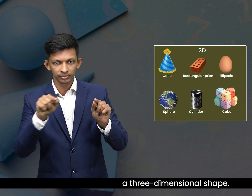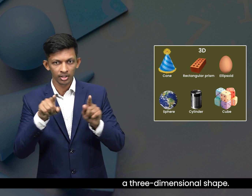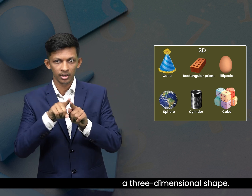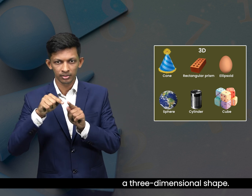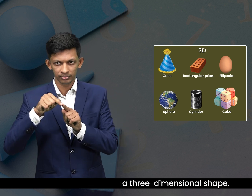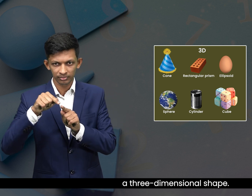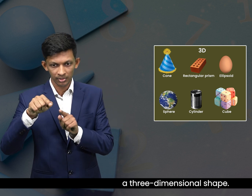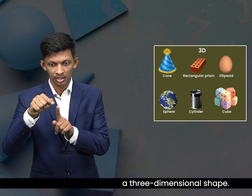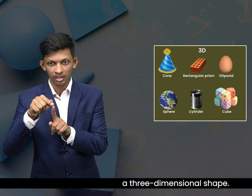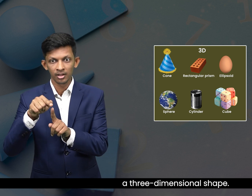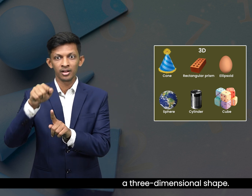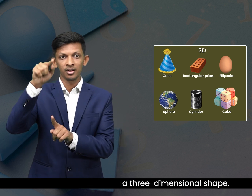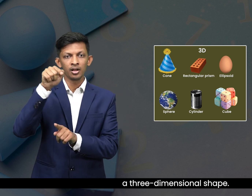three-dimensional shape.